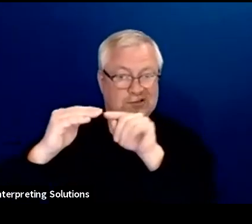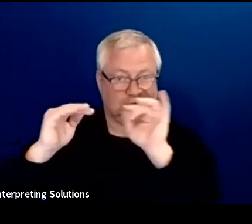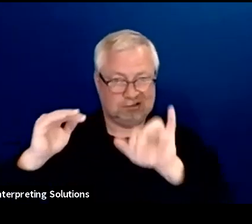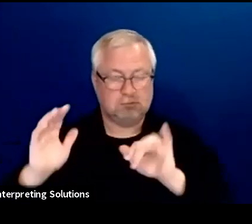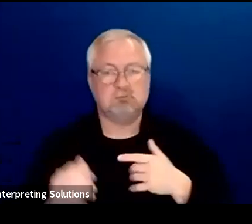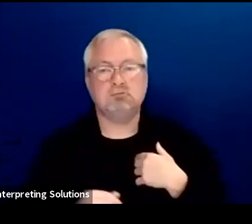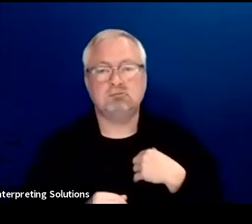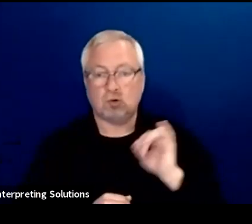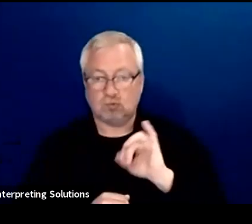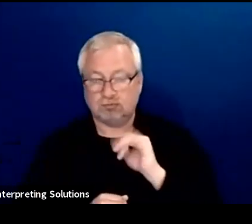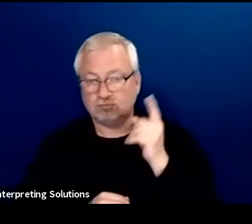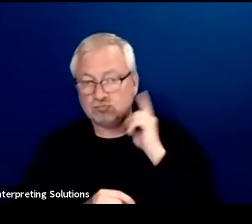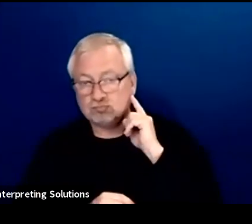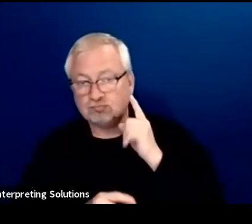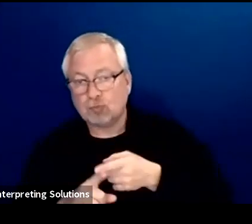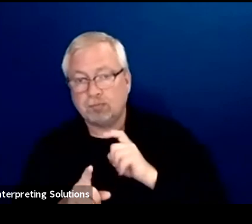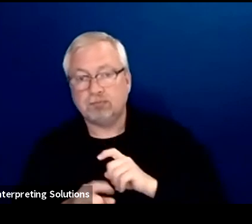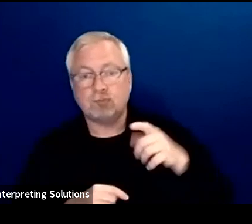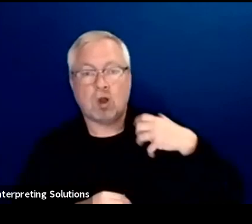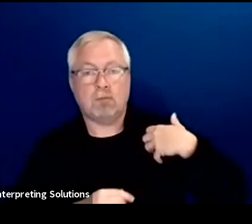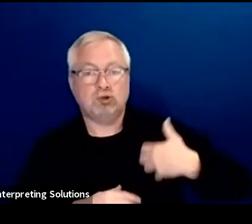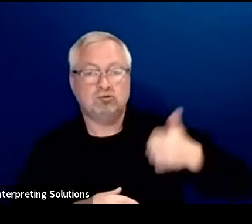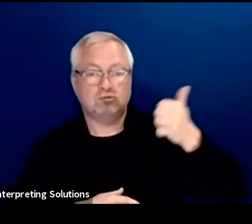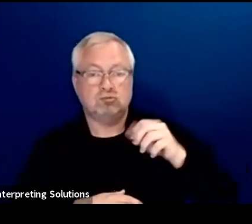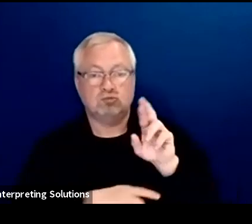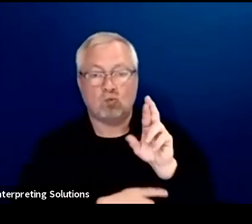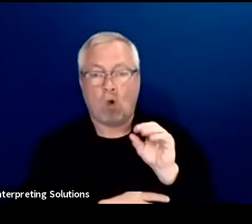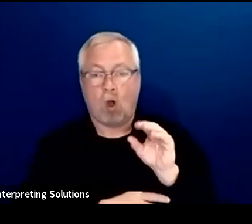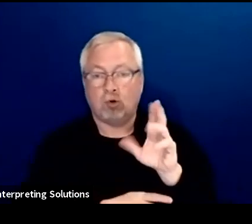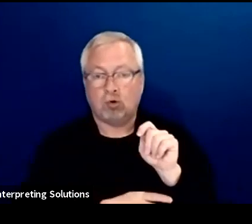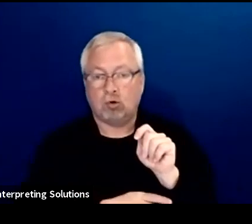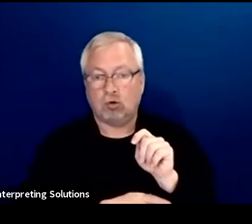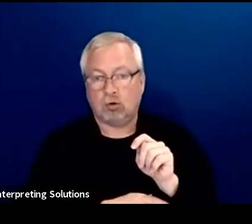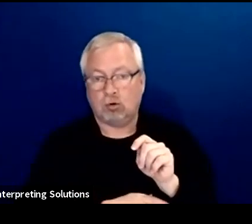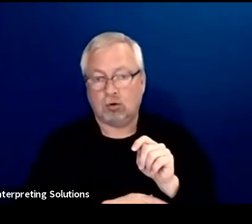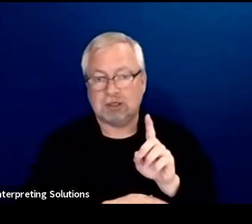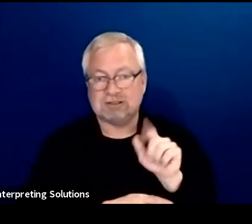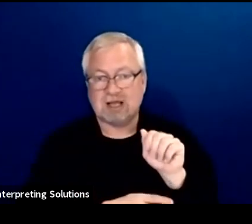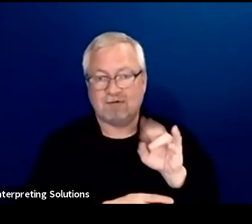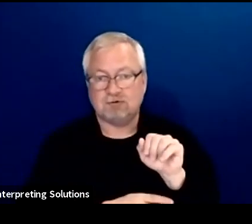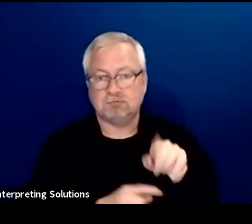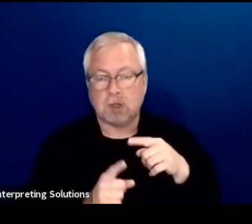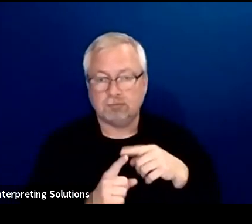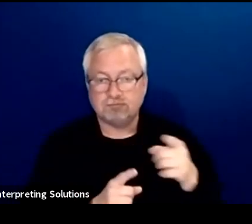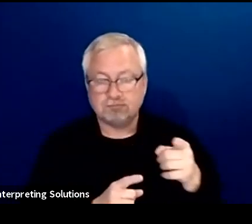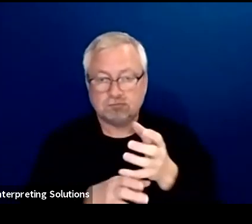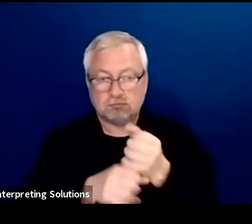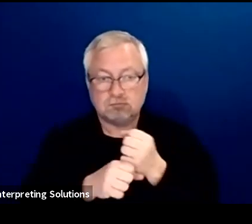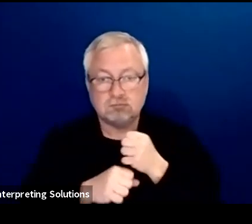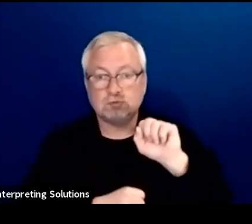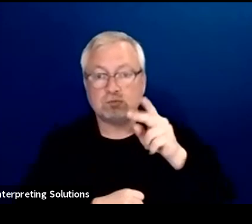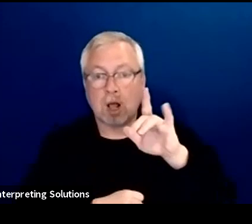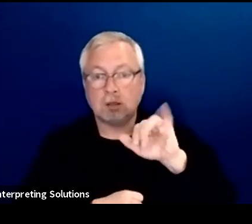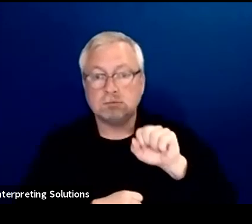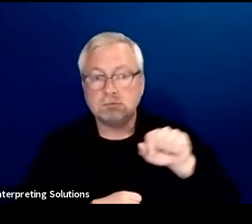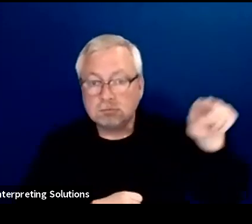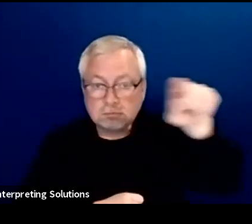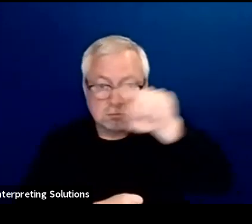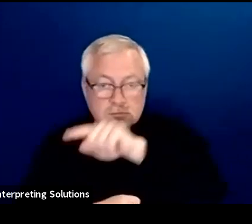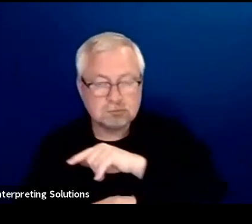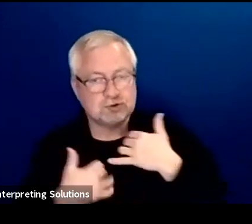about the difficult work of procuring the supplies that we need, but the all hands on deck approach that she's taking to